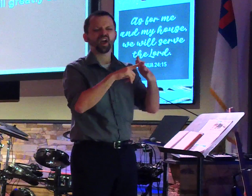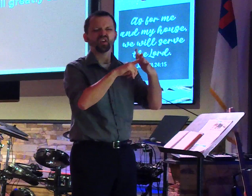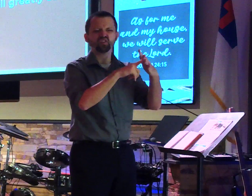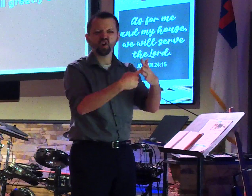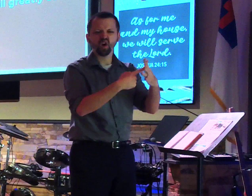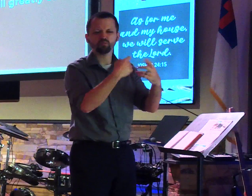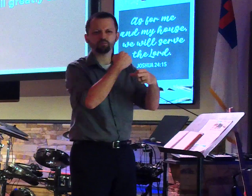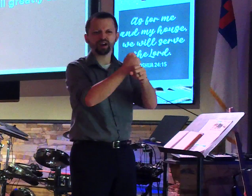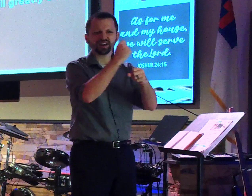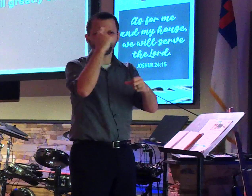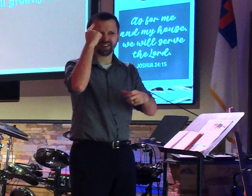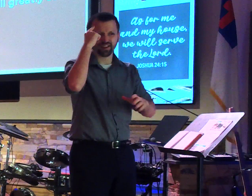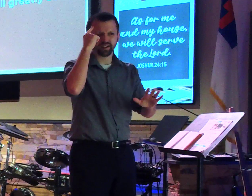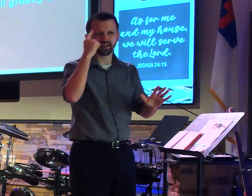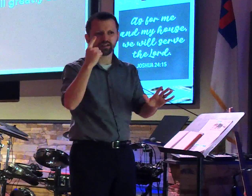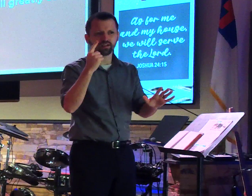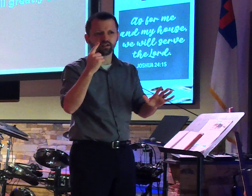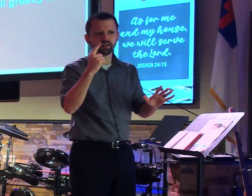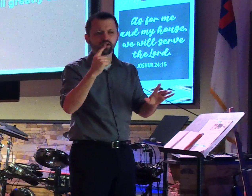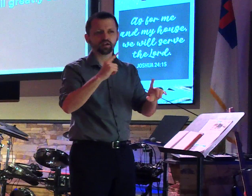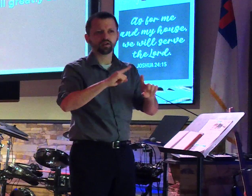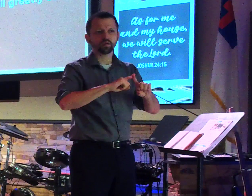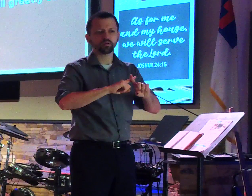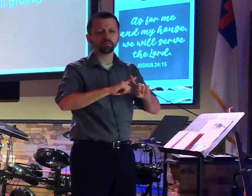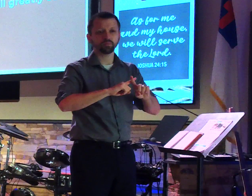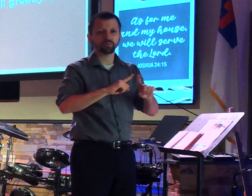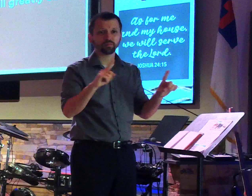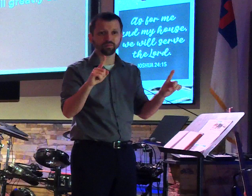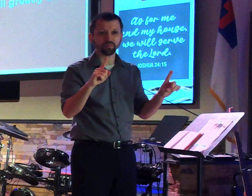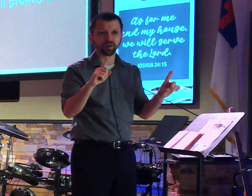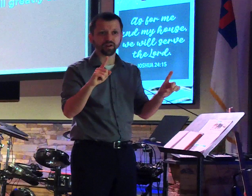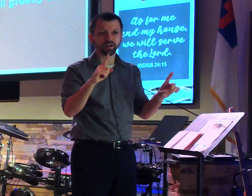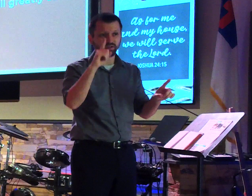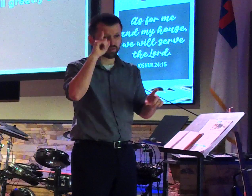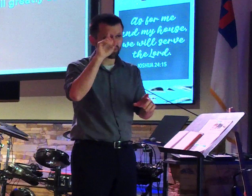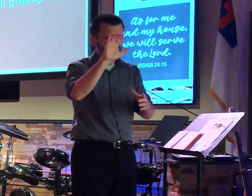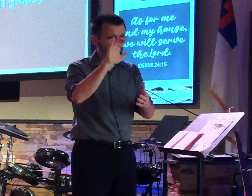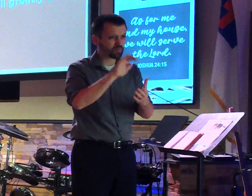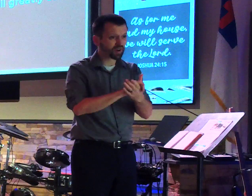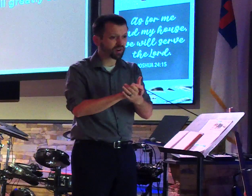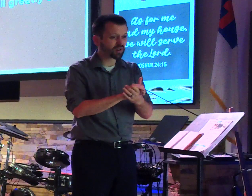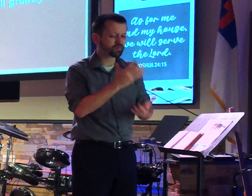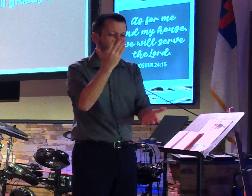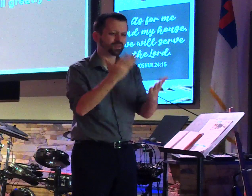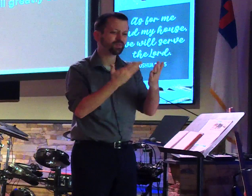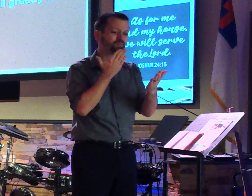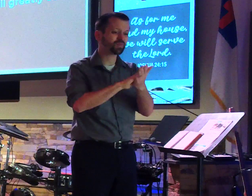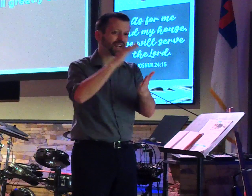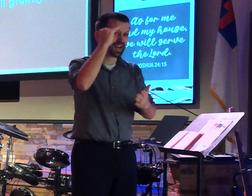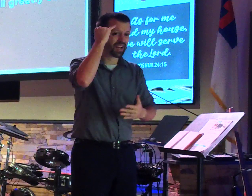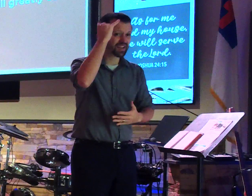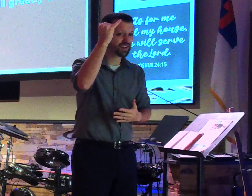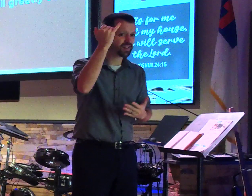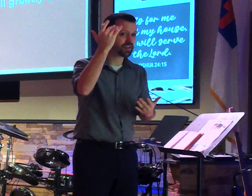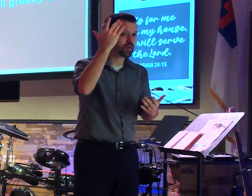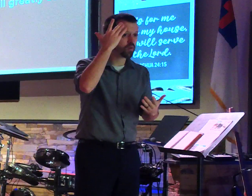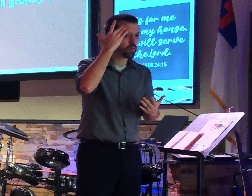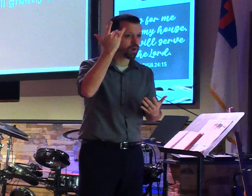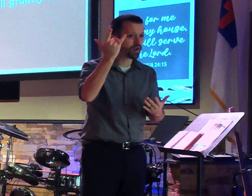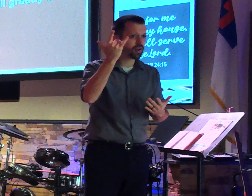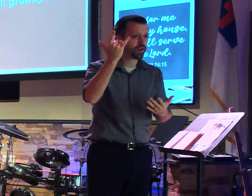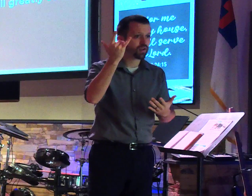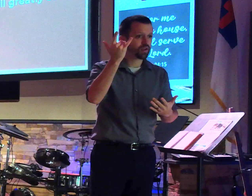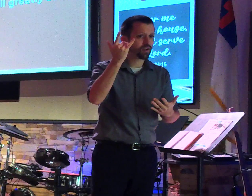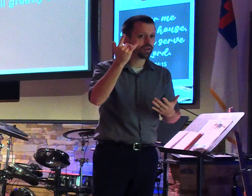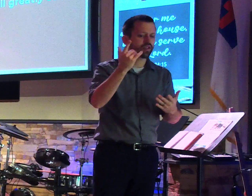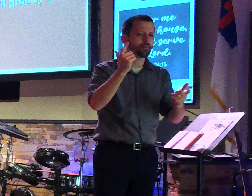surface, but it may not be the best decision for your marriage. Why? Because you're going through